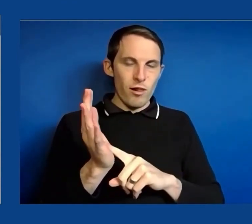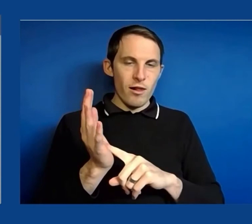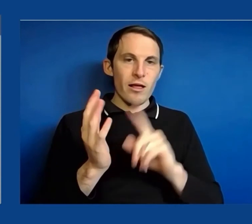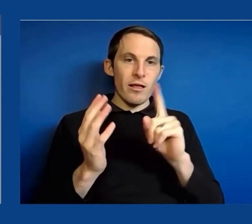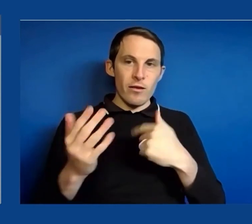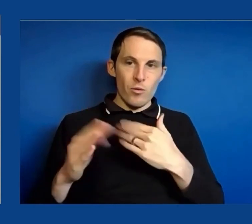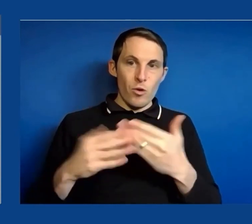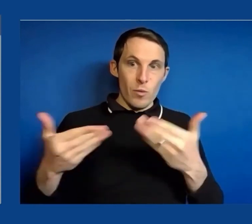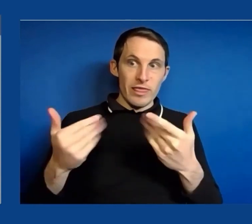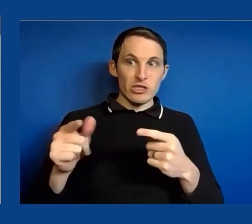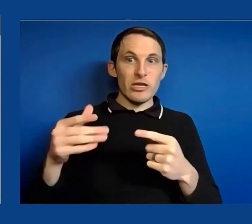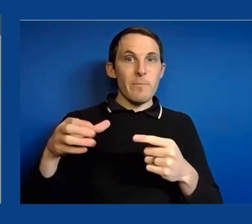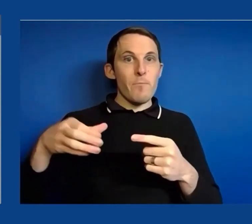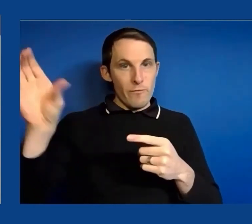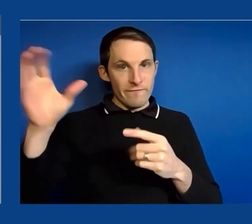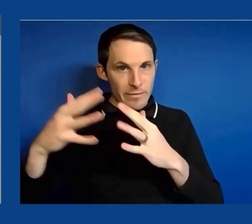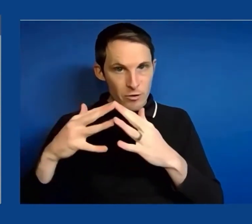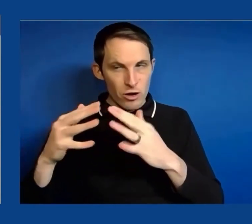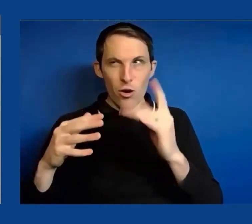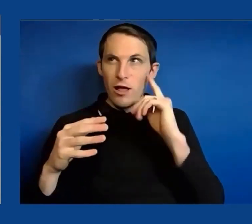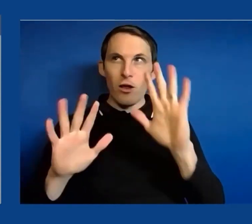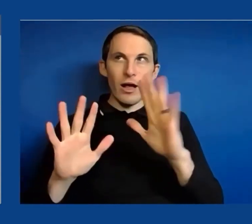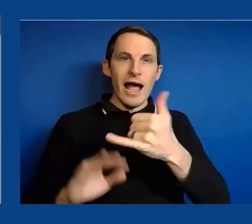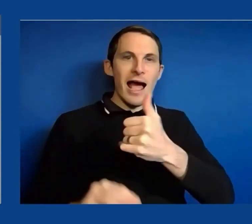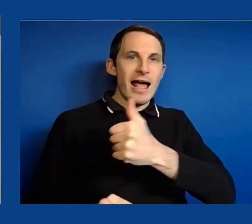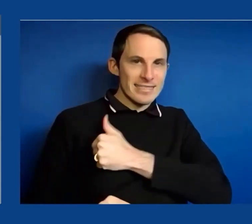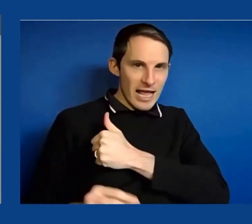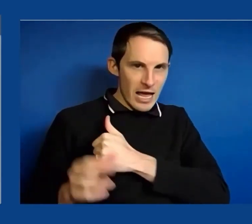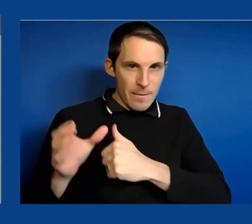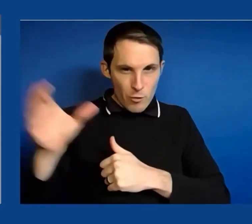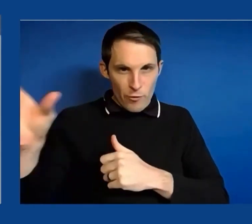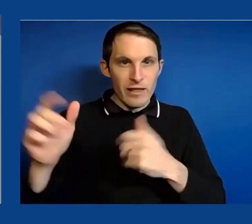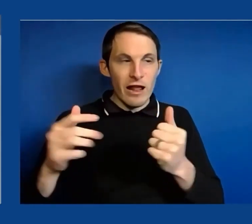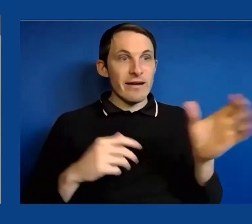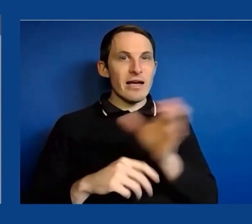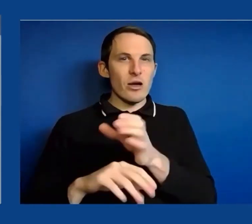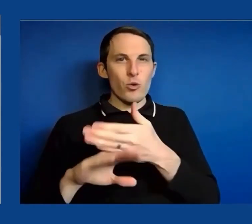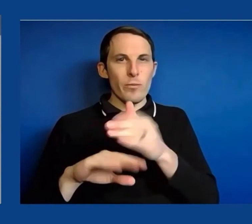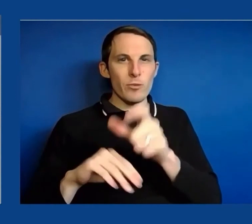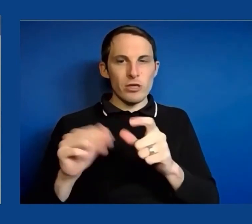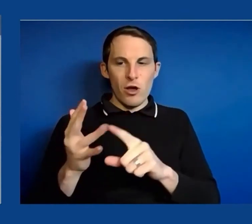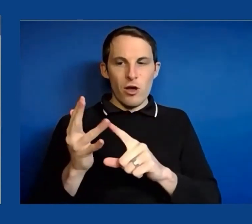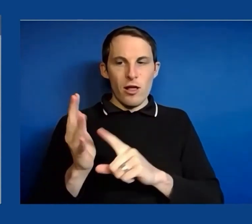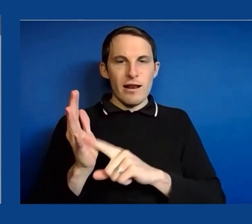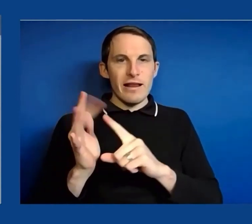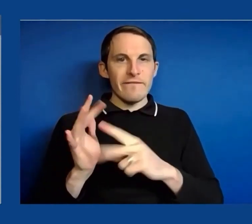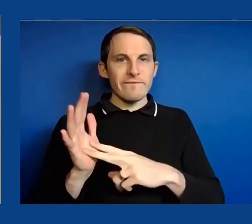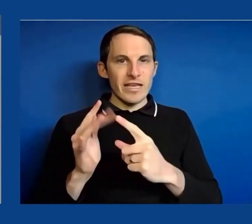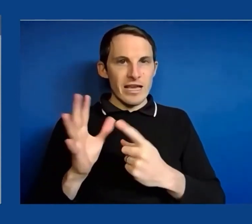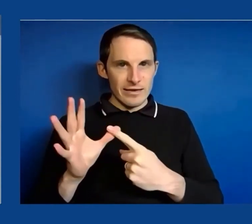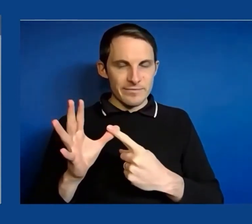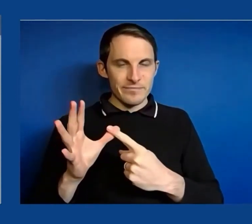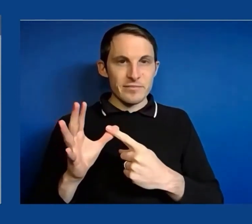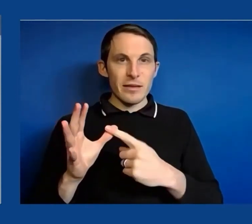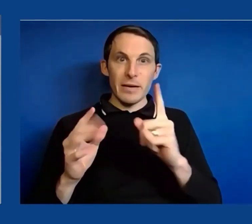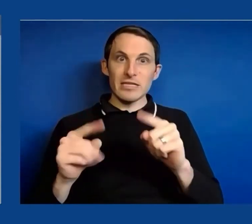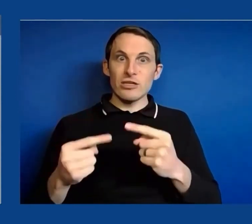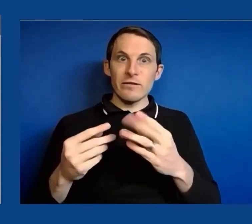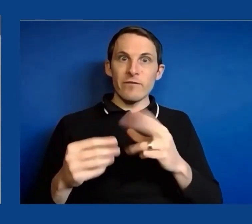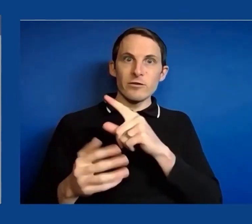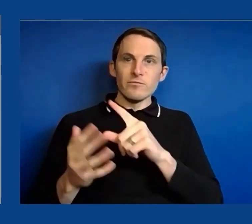to America or Canada, and then I got Olivia. So it was a challenge for Olivia, and I just